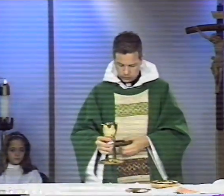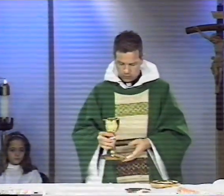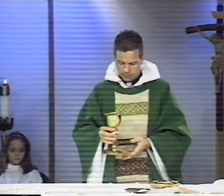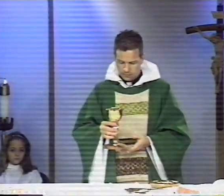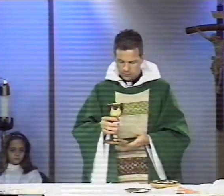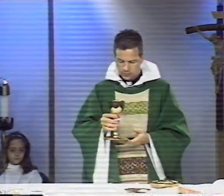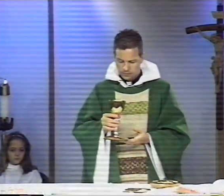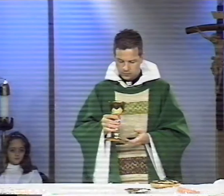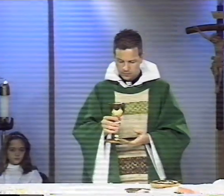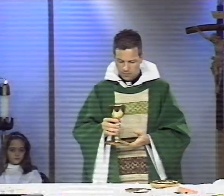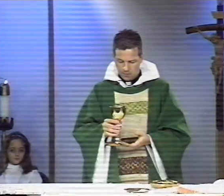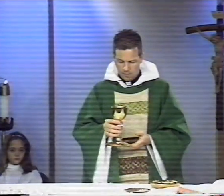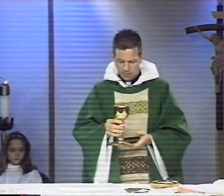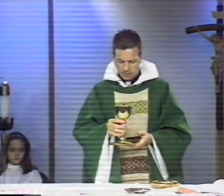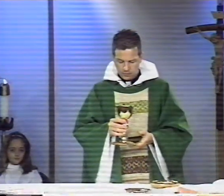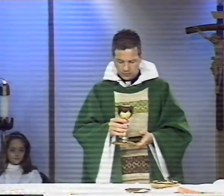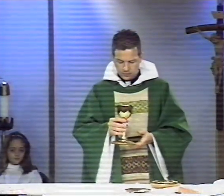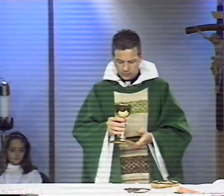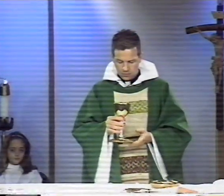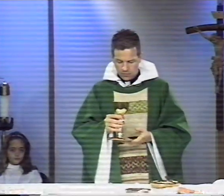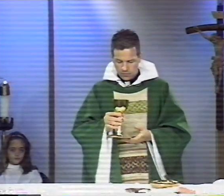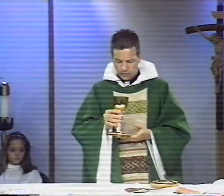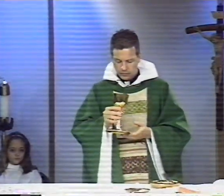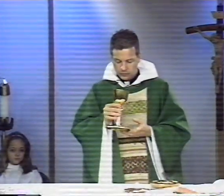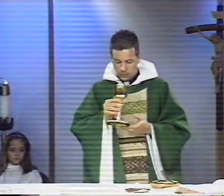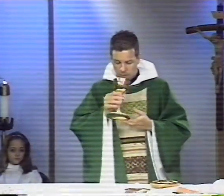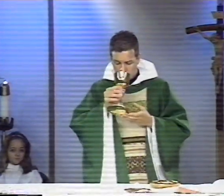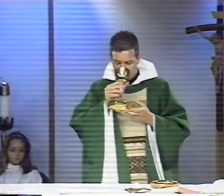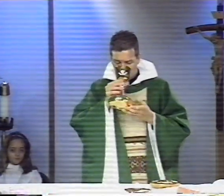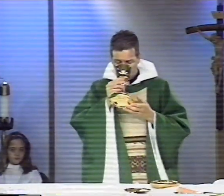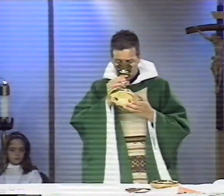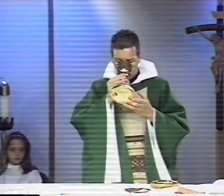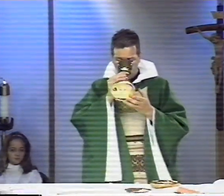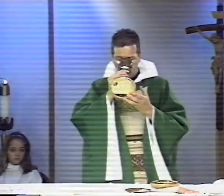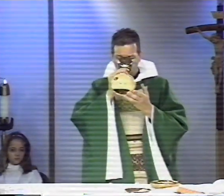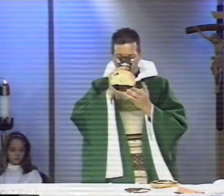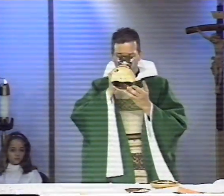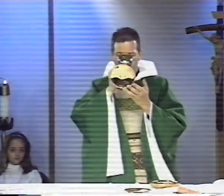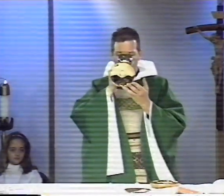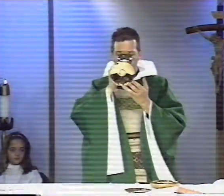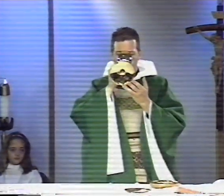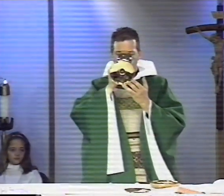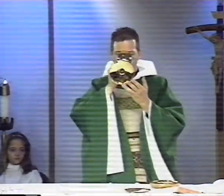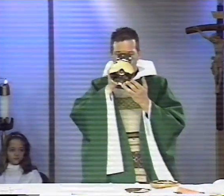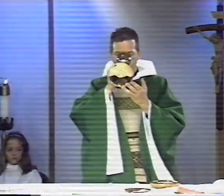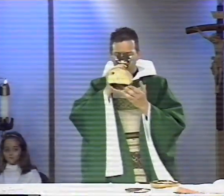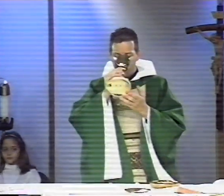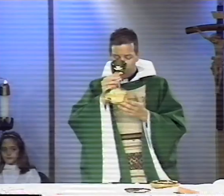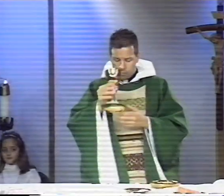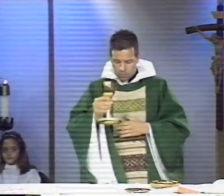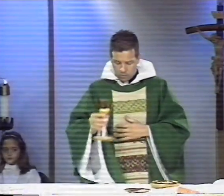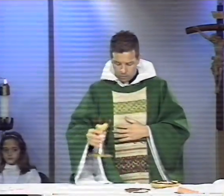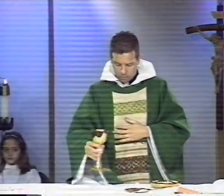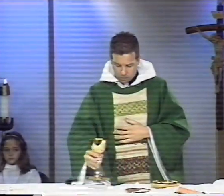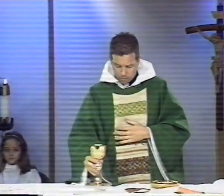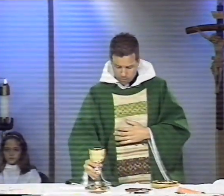I heard the voice of Jesus say, come